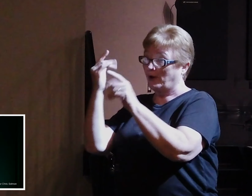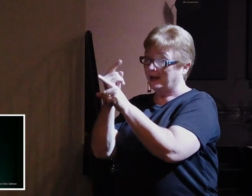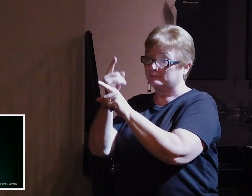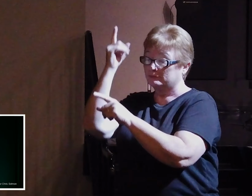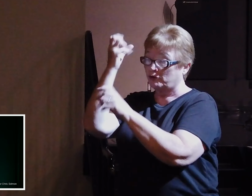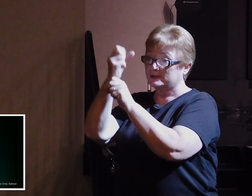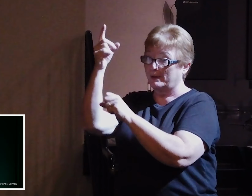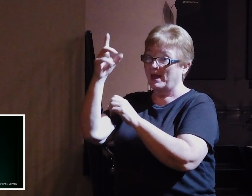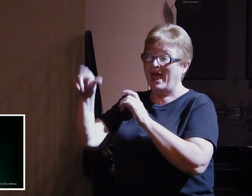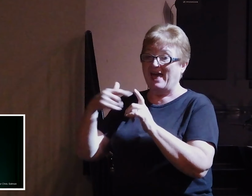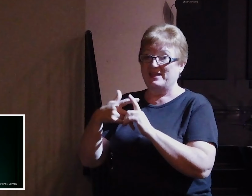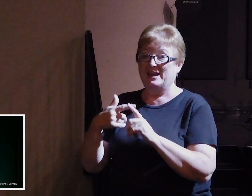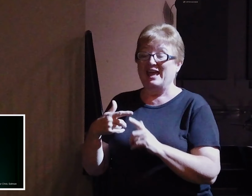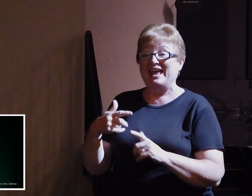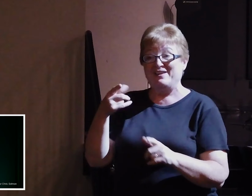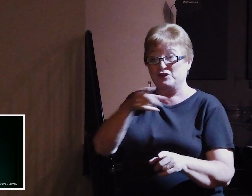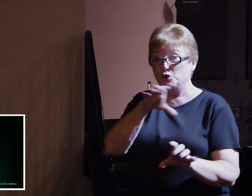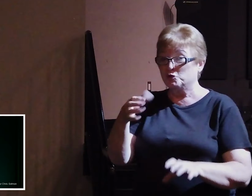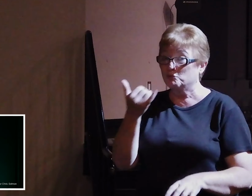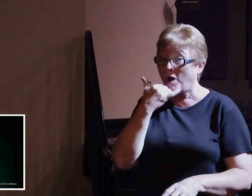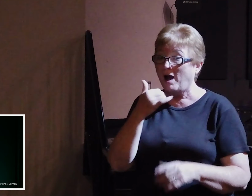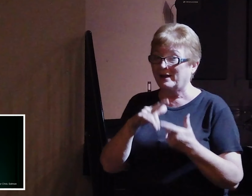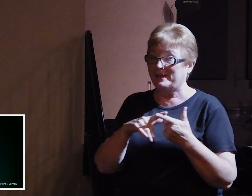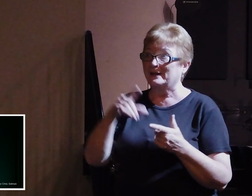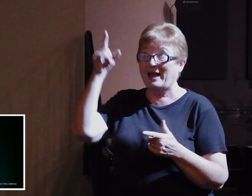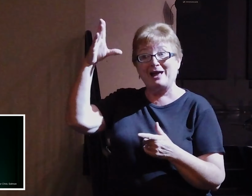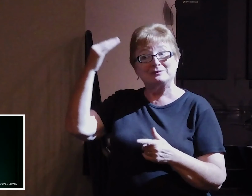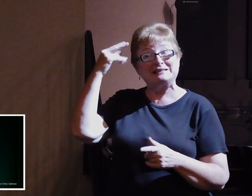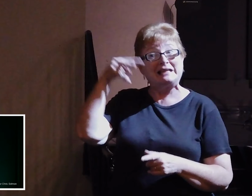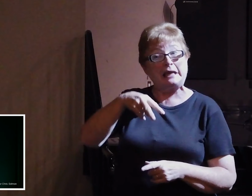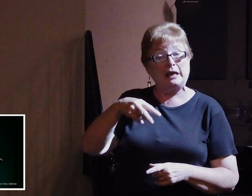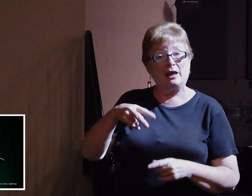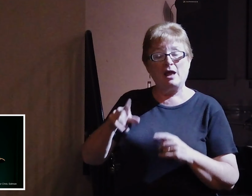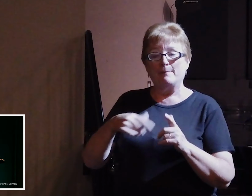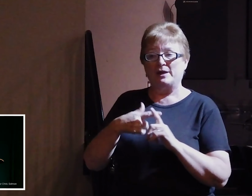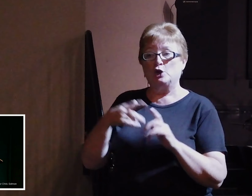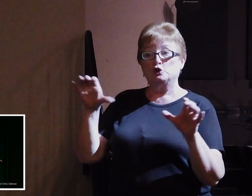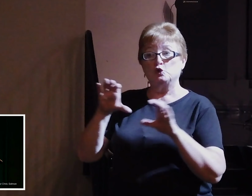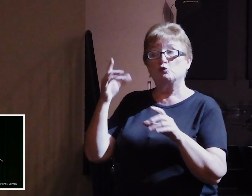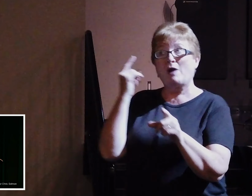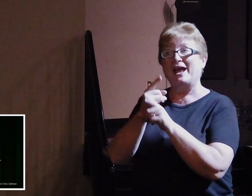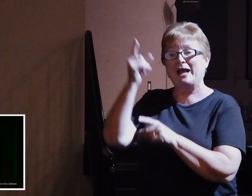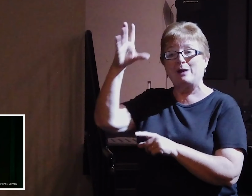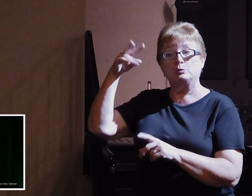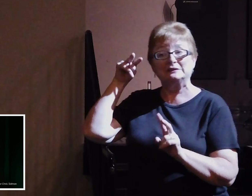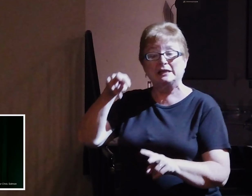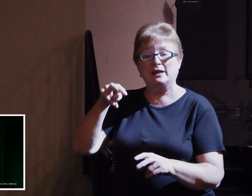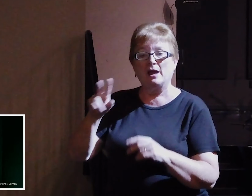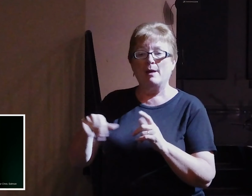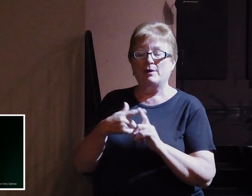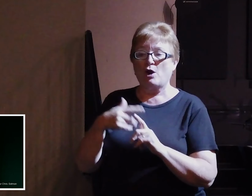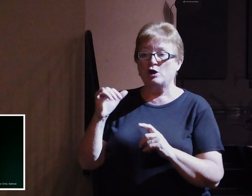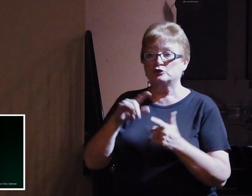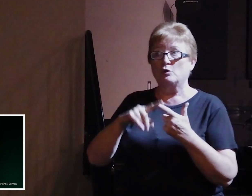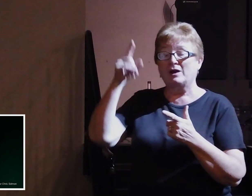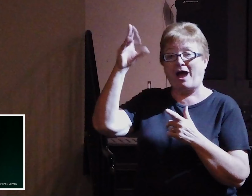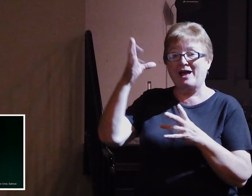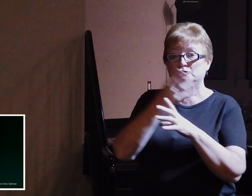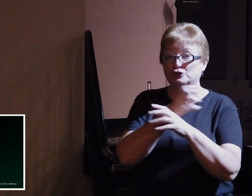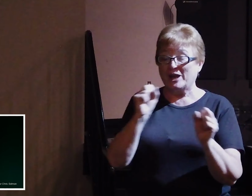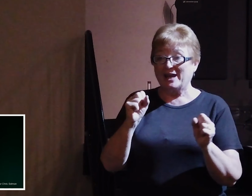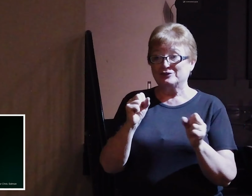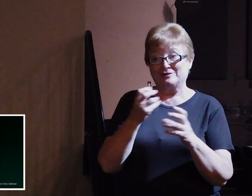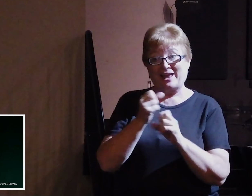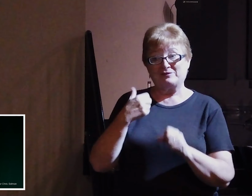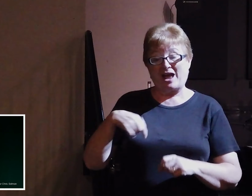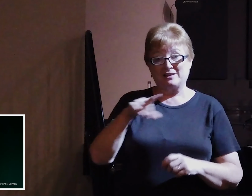judge is going to see it. Live in light of that. Do the right thing. God's going to see it. Second, God ransomed us from our evil ways with